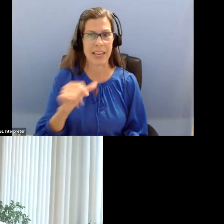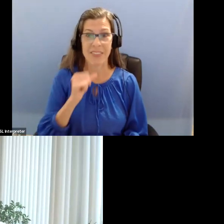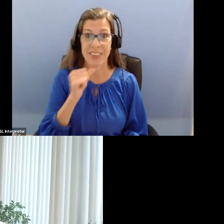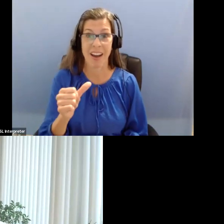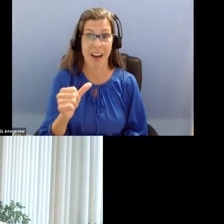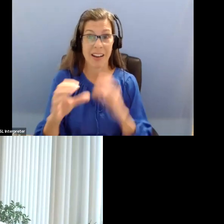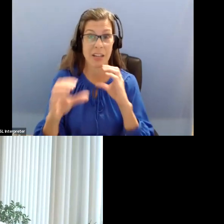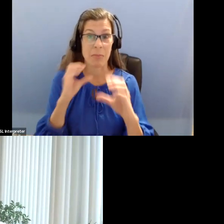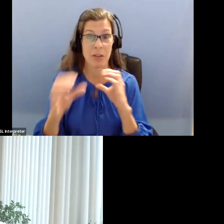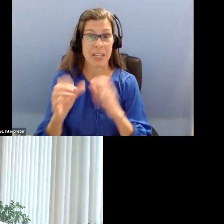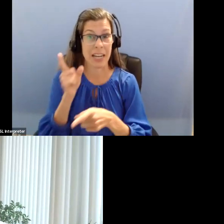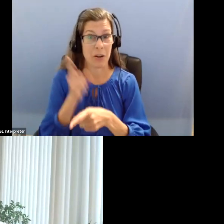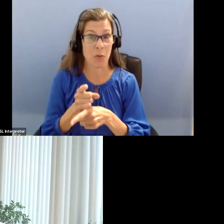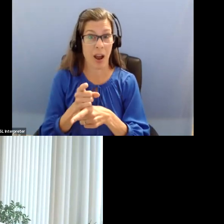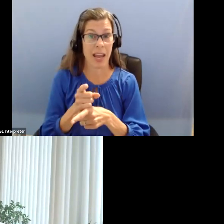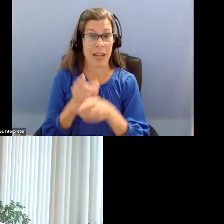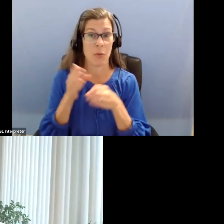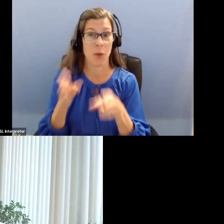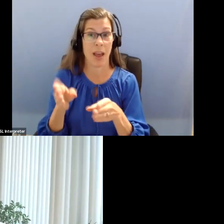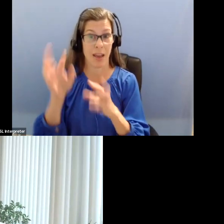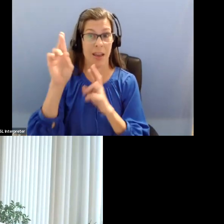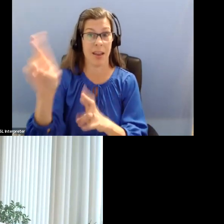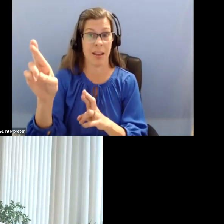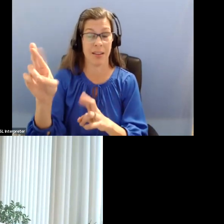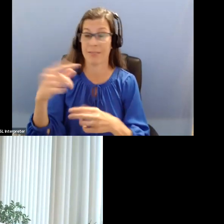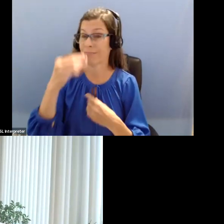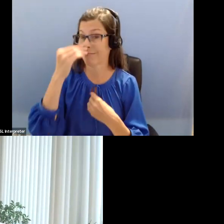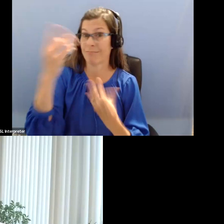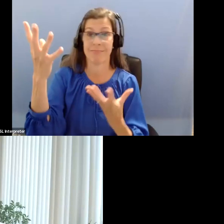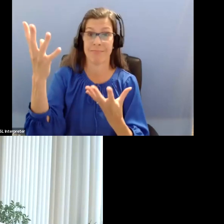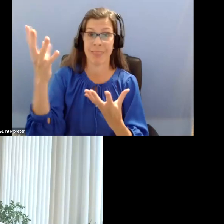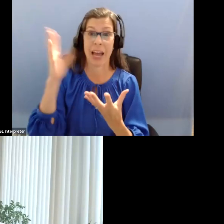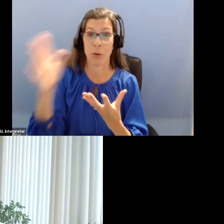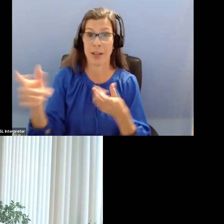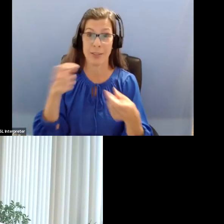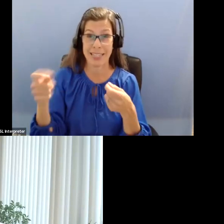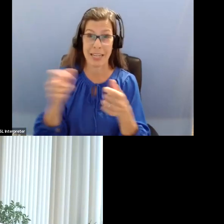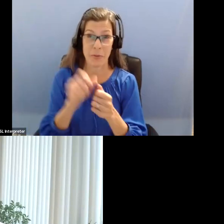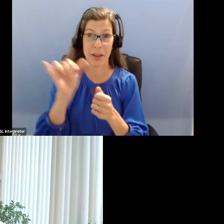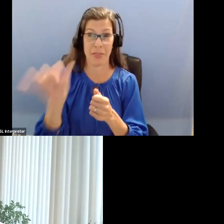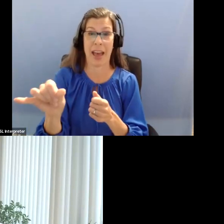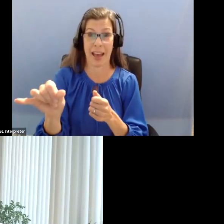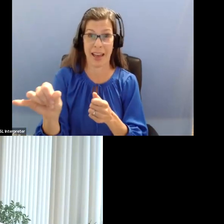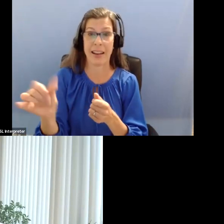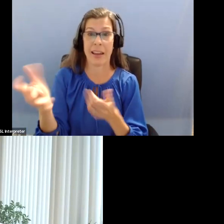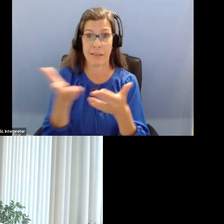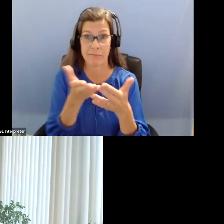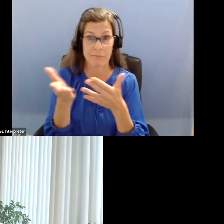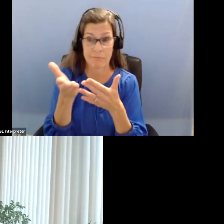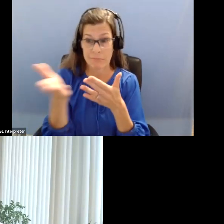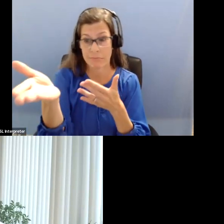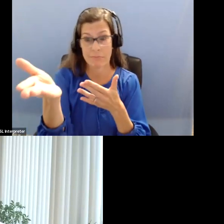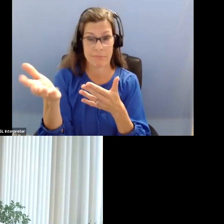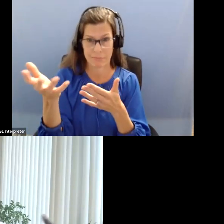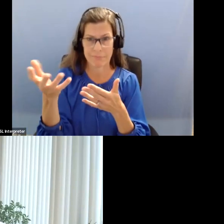pretty flexible about that, but I know not everybody is that way. And I think we have been a part of this process for long